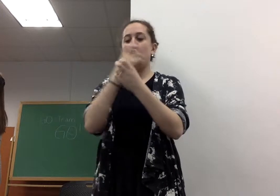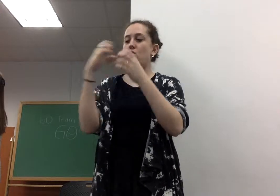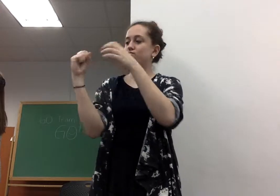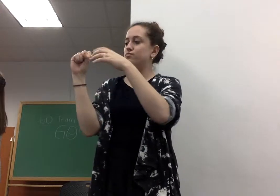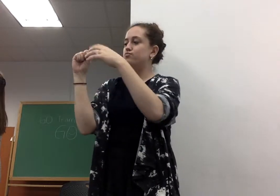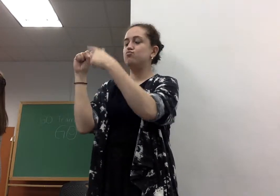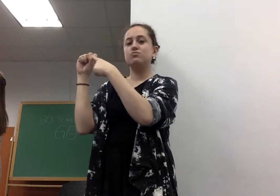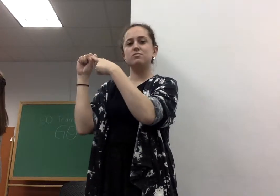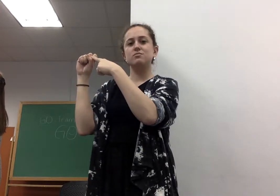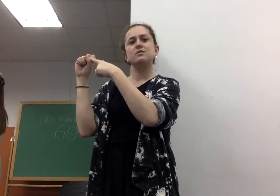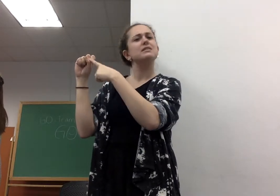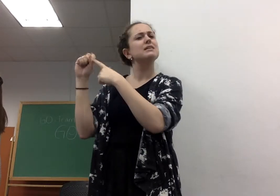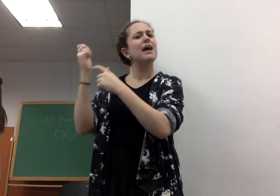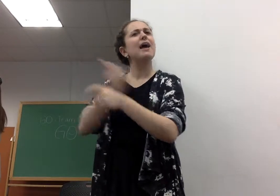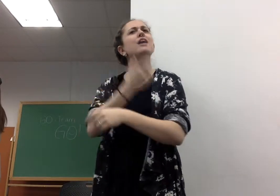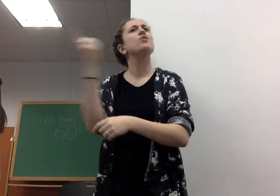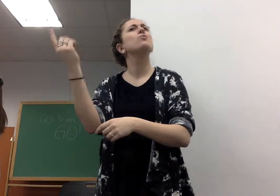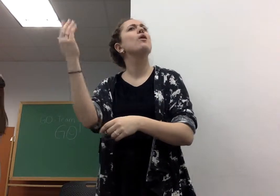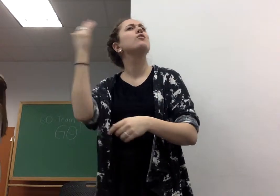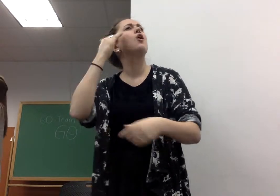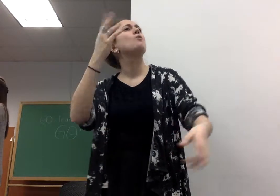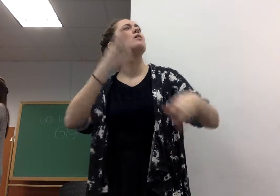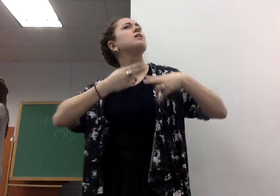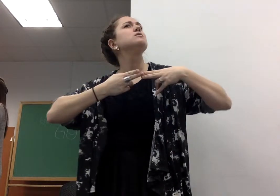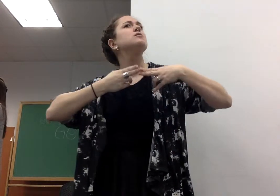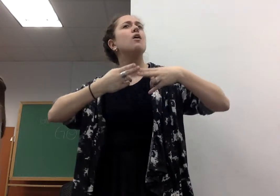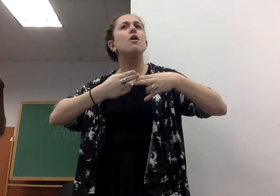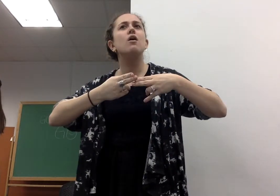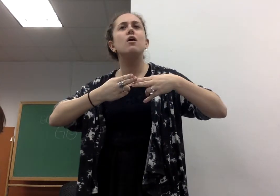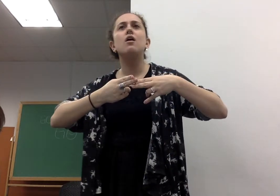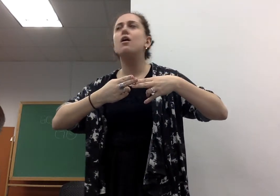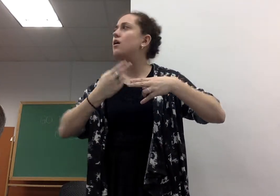Oh, I like that. You said it's soft, but you're absolutely right.